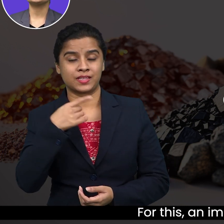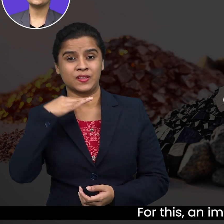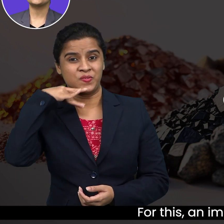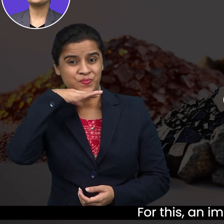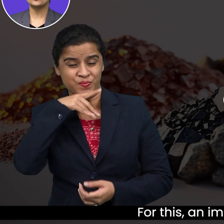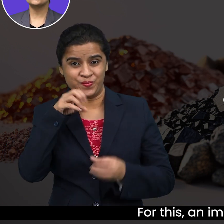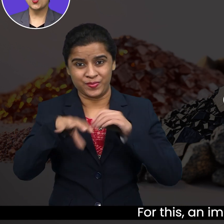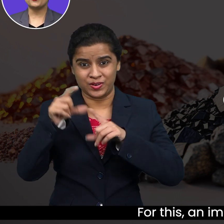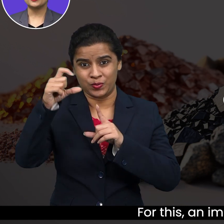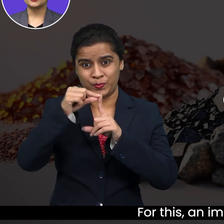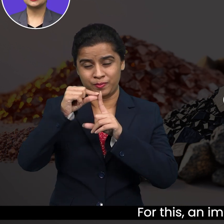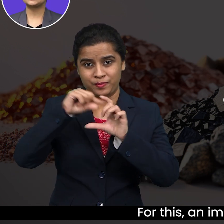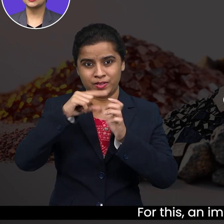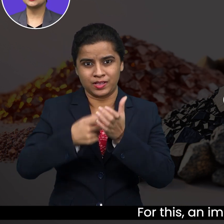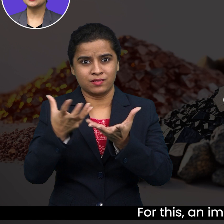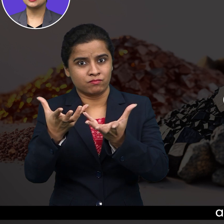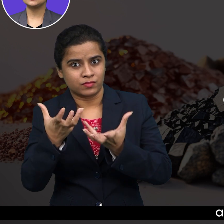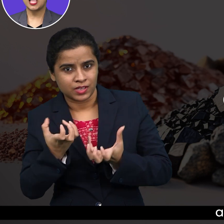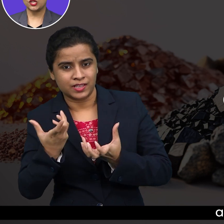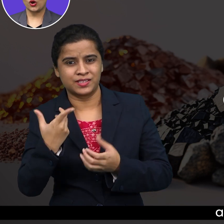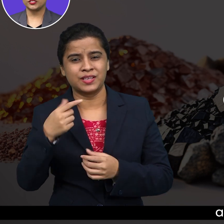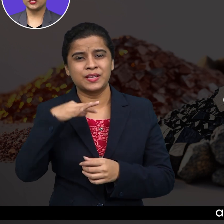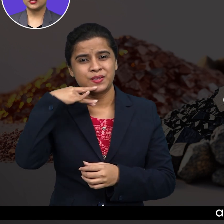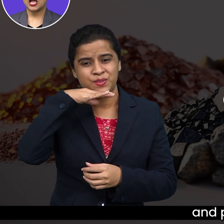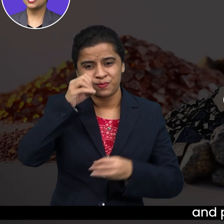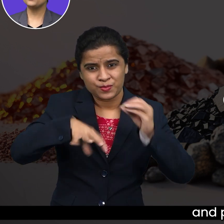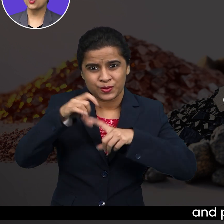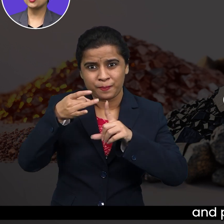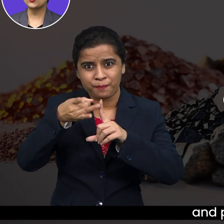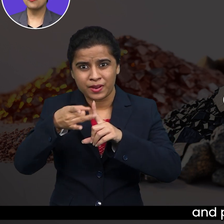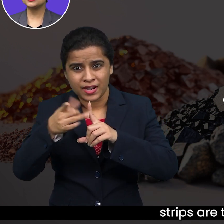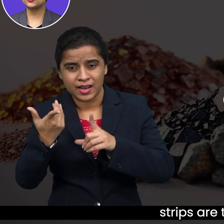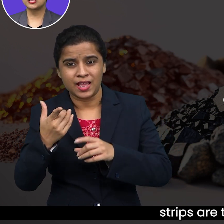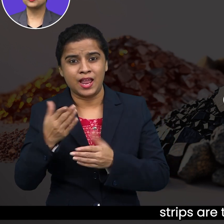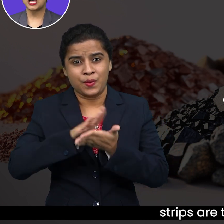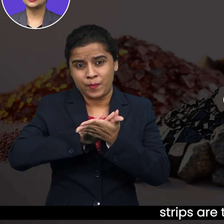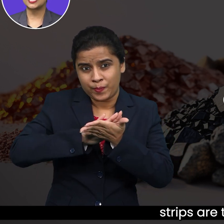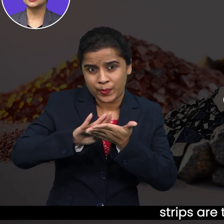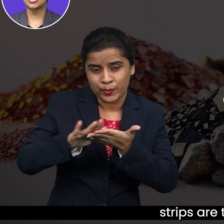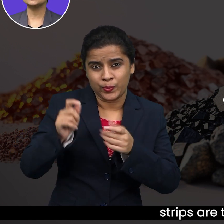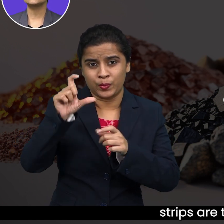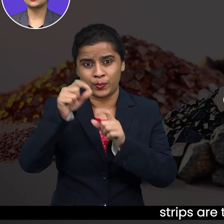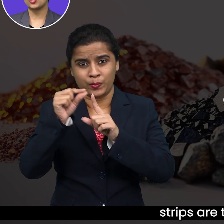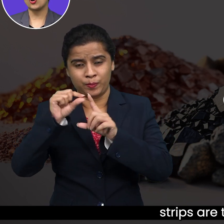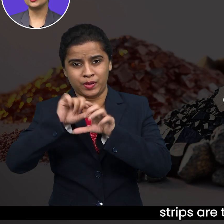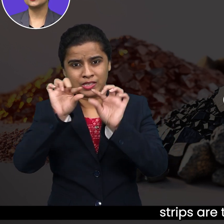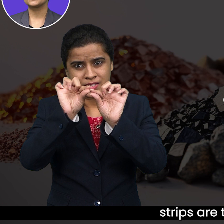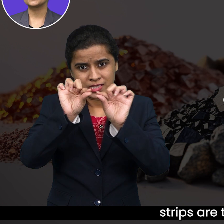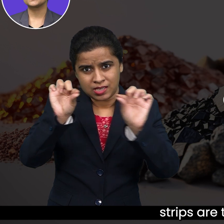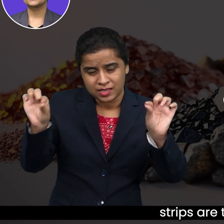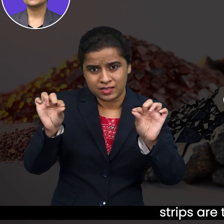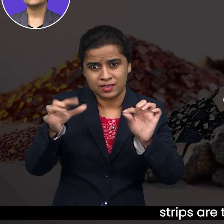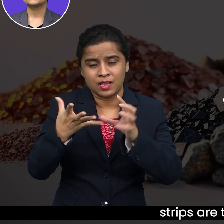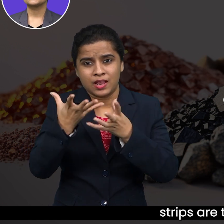For this, an impure copper is taken as anode and pure copper strips are taken as cathode.